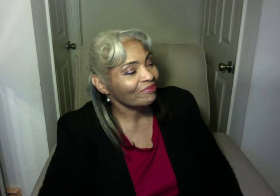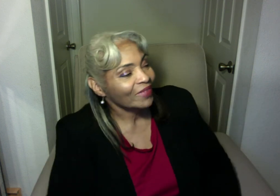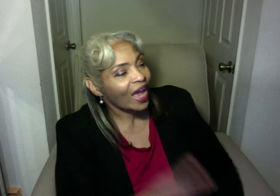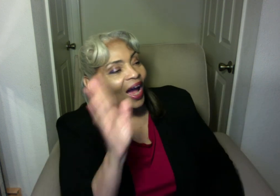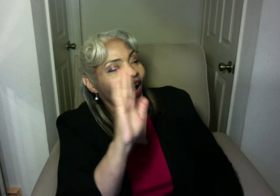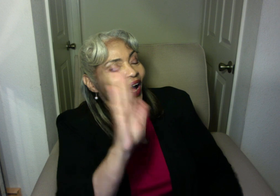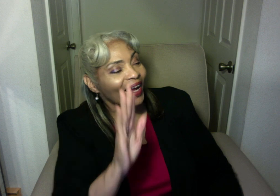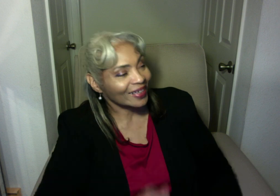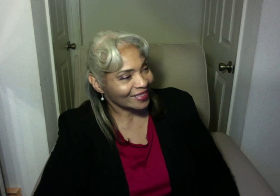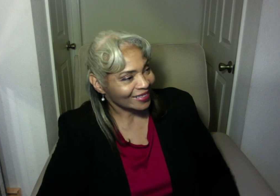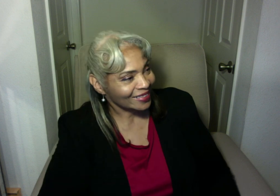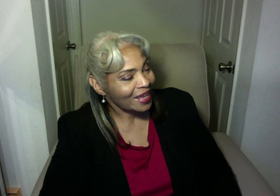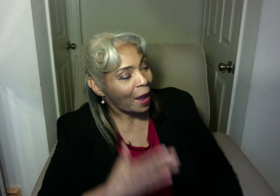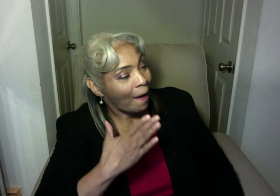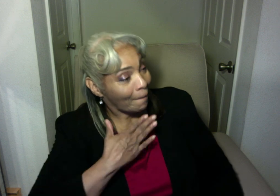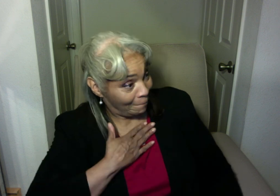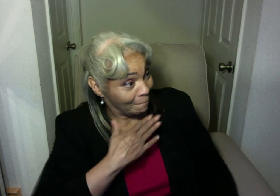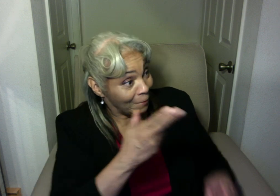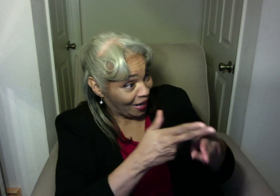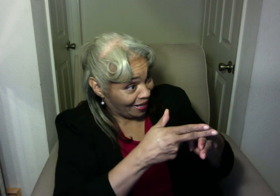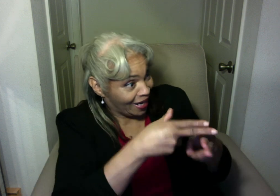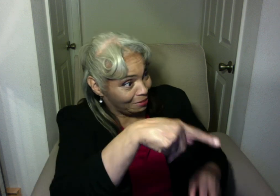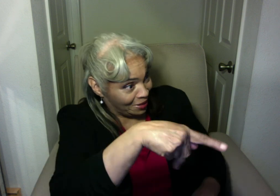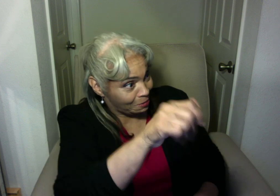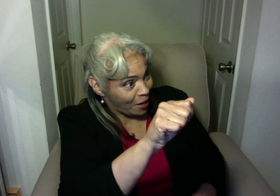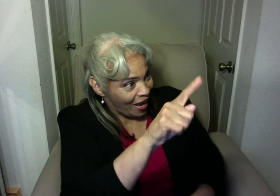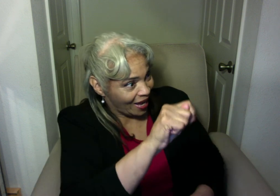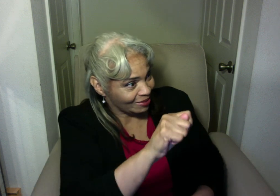Thank my name is Pat.